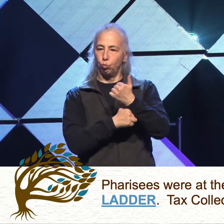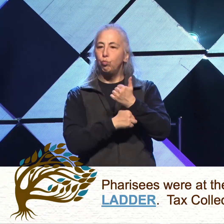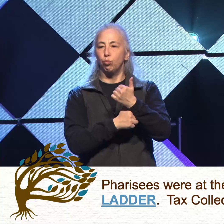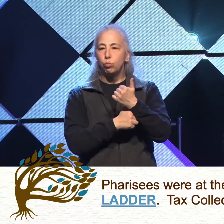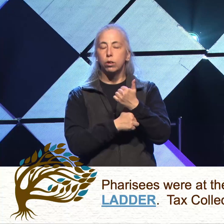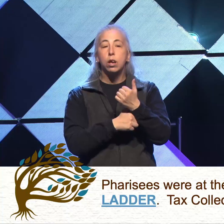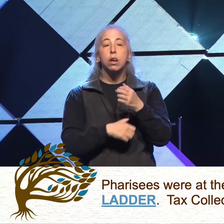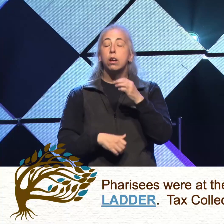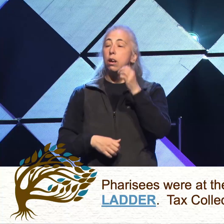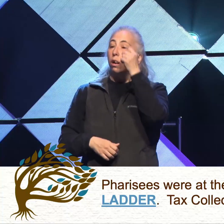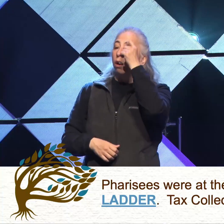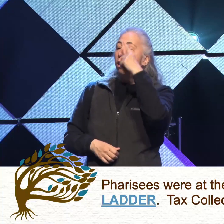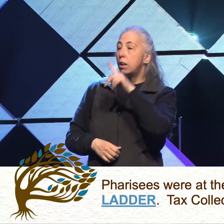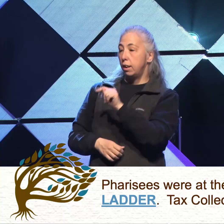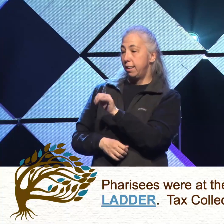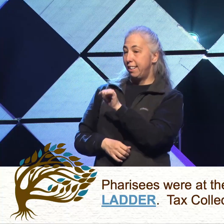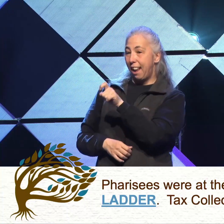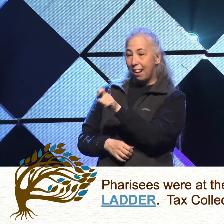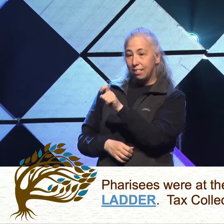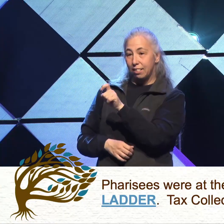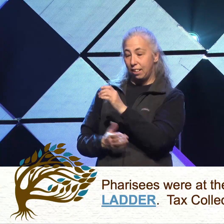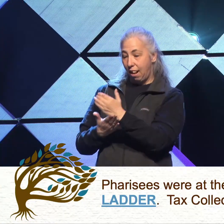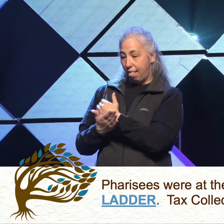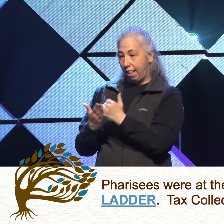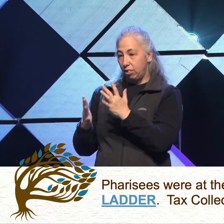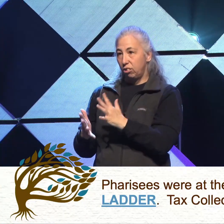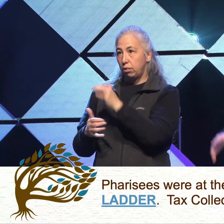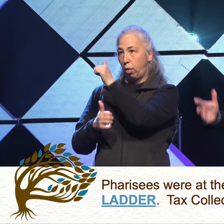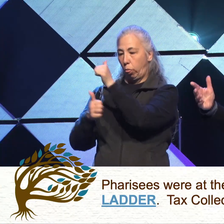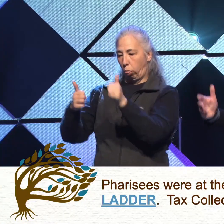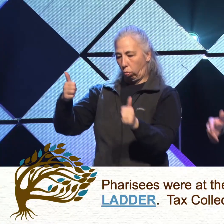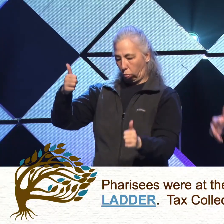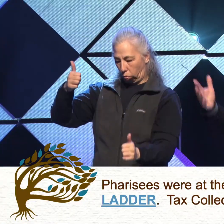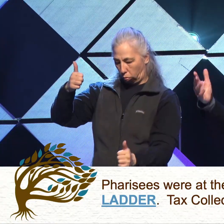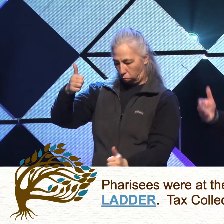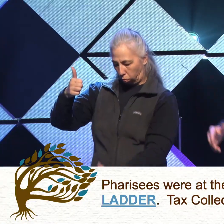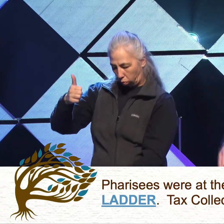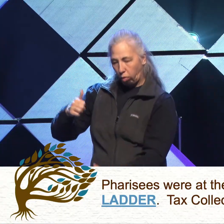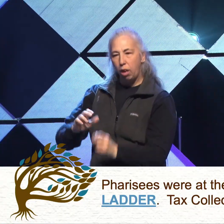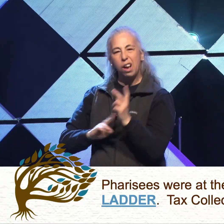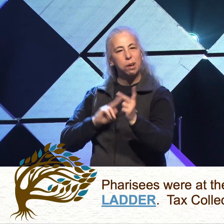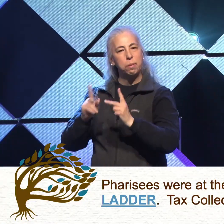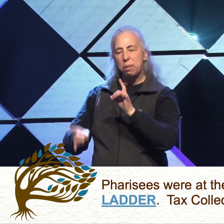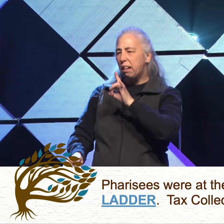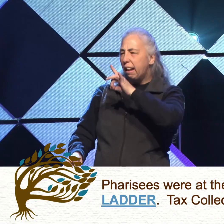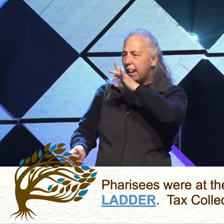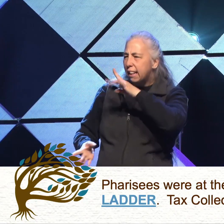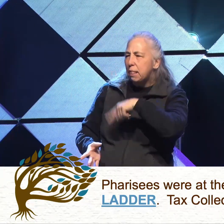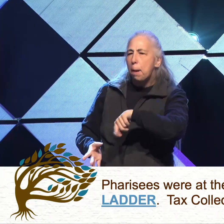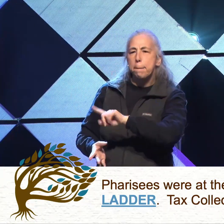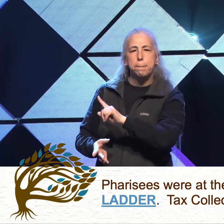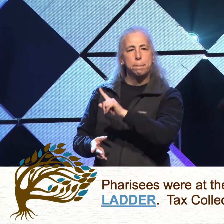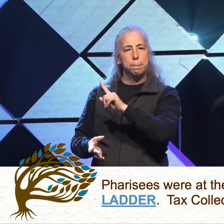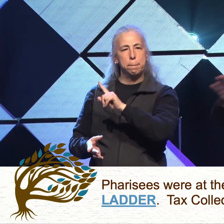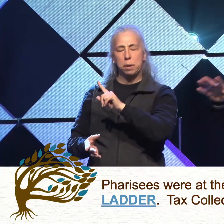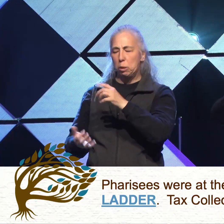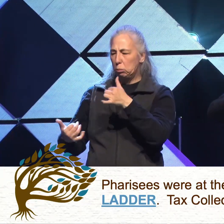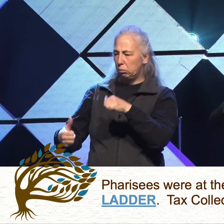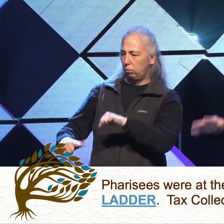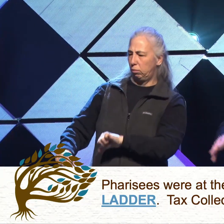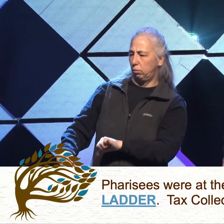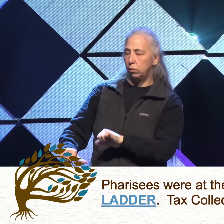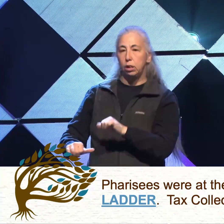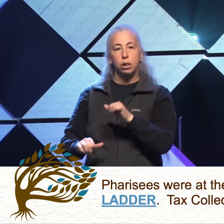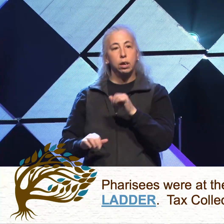the other hand, they're at the bottom. They're at the bottom. They were hated. They were despised. People would cross